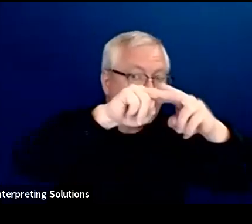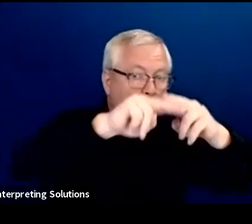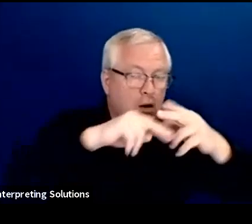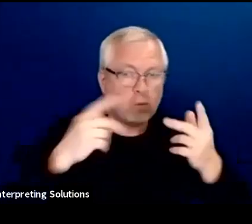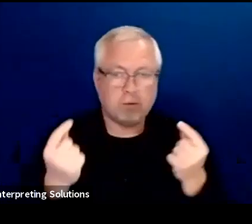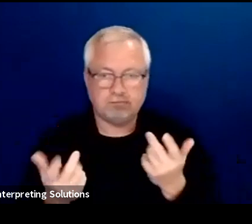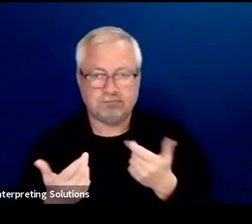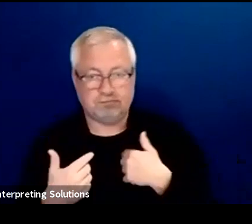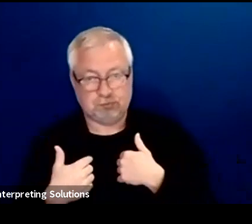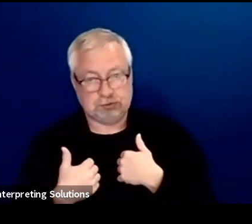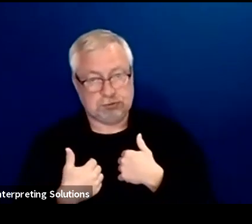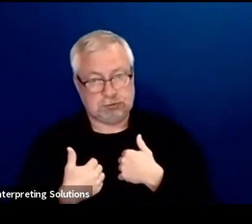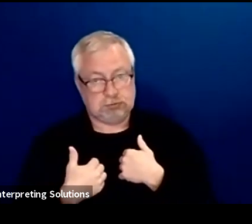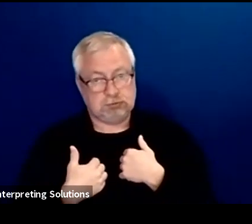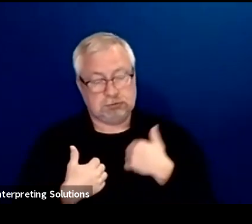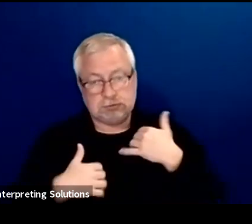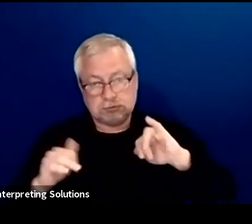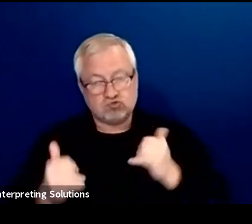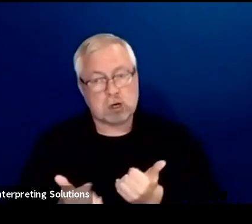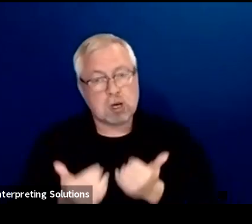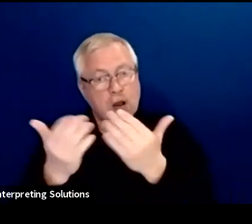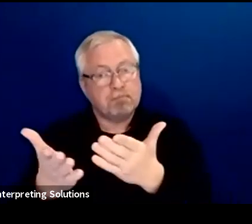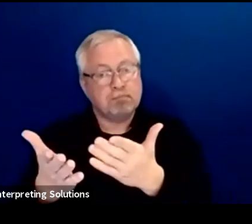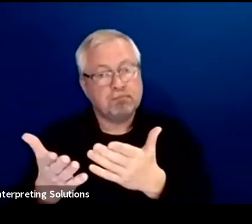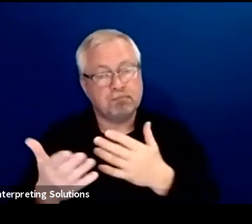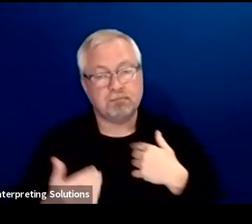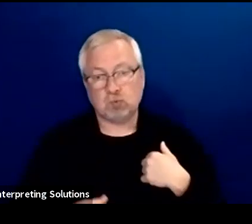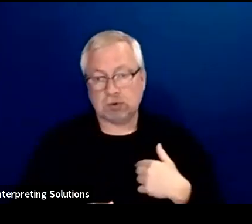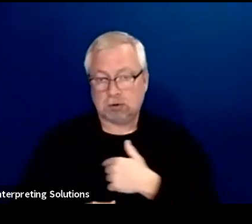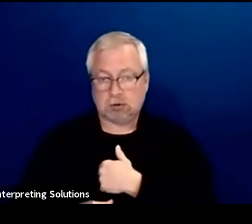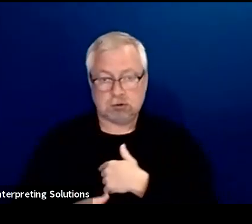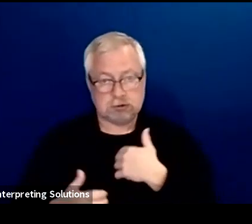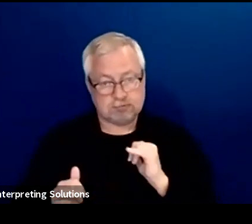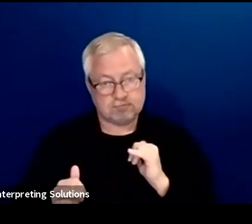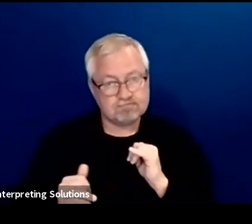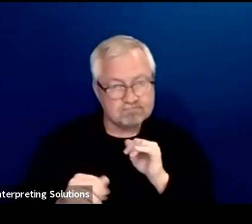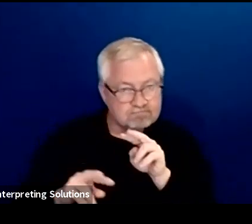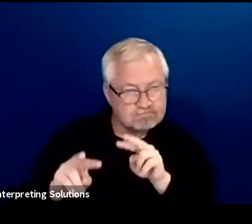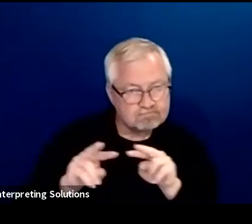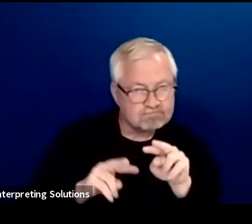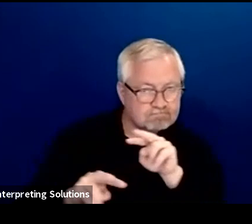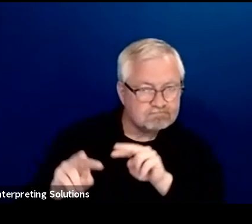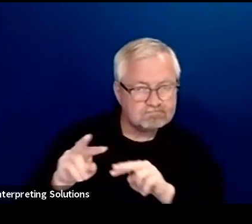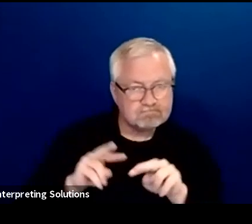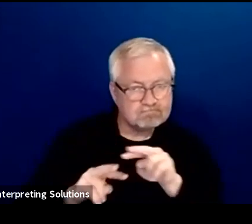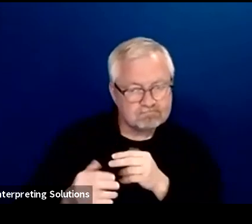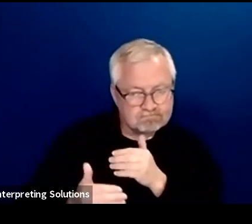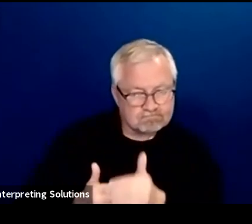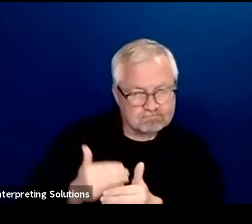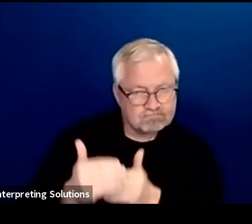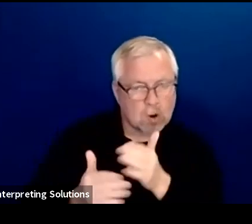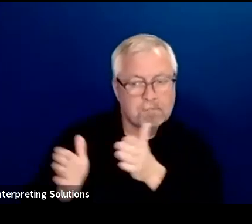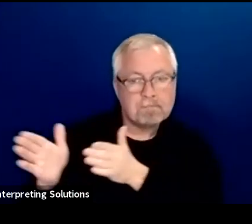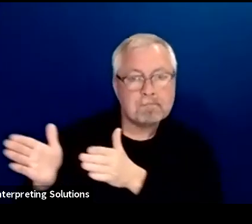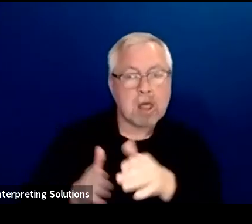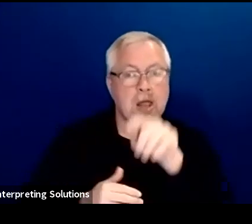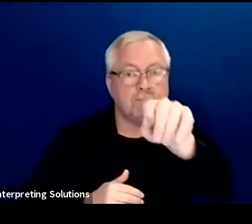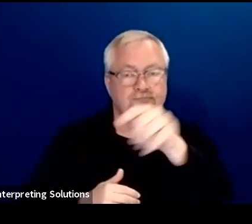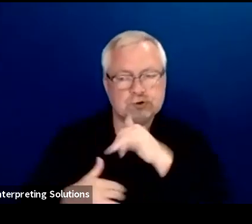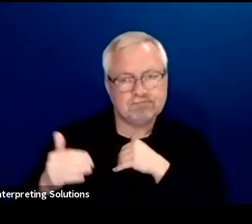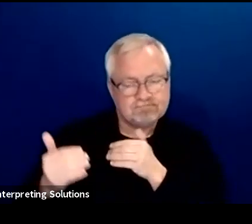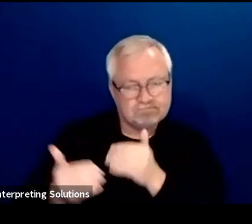recommend that we execute, if you will, the plan to stand some of those sites up, just so we learn how to do